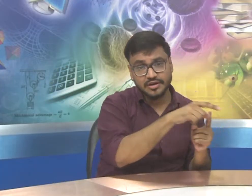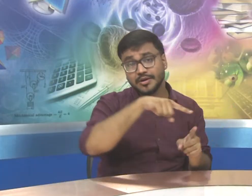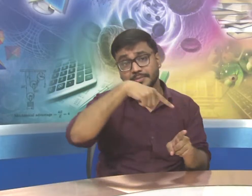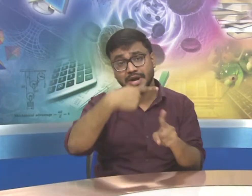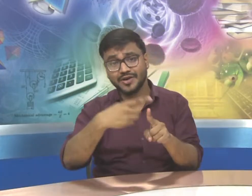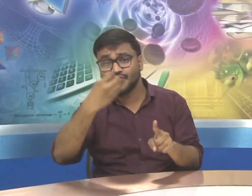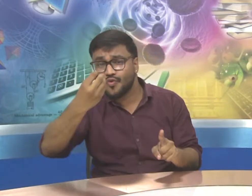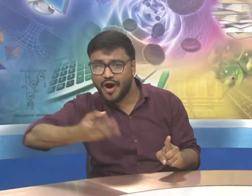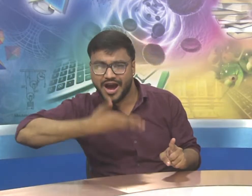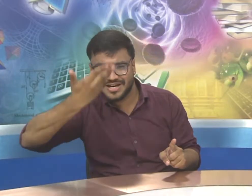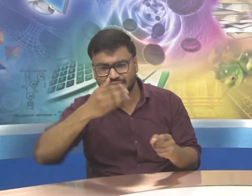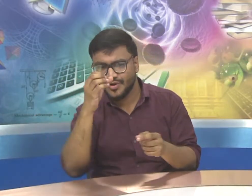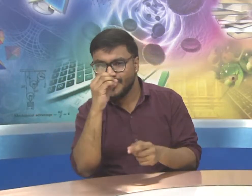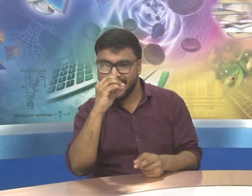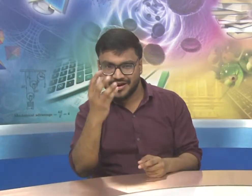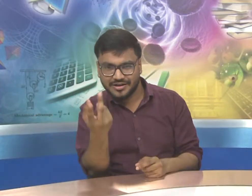always 1:8.